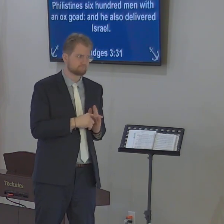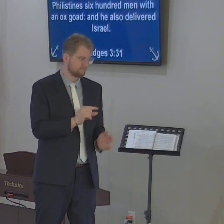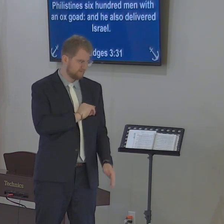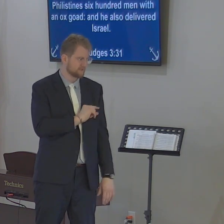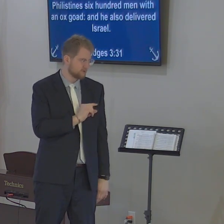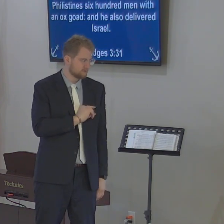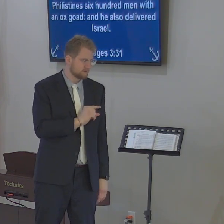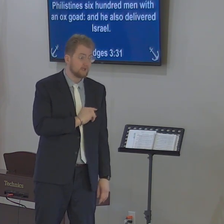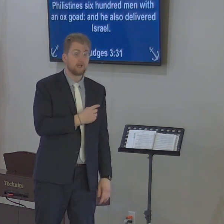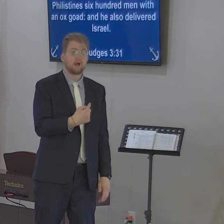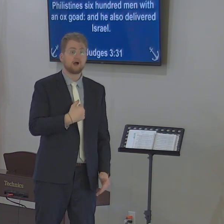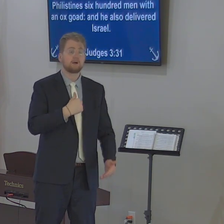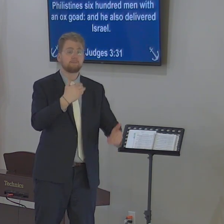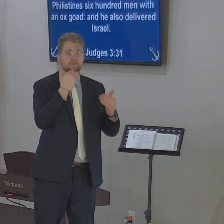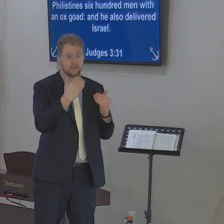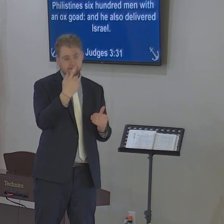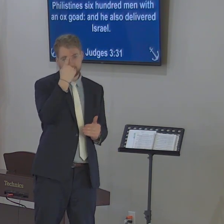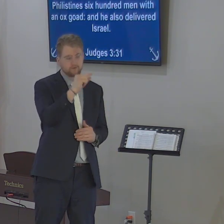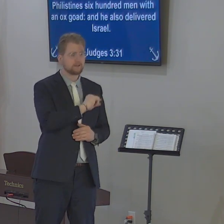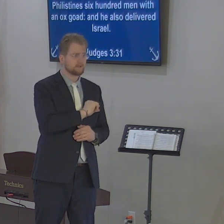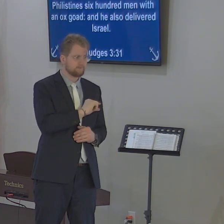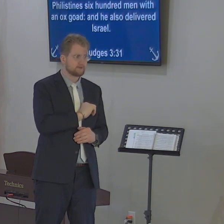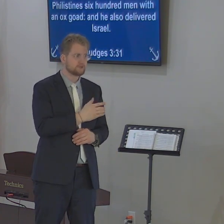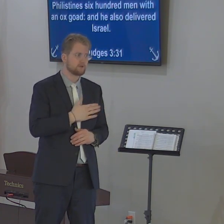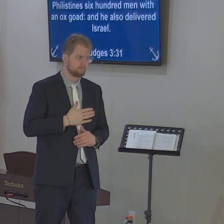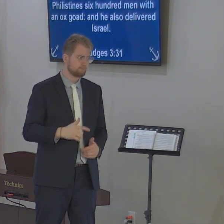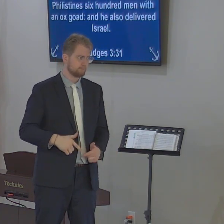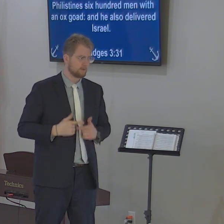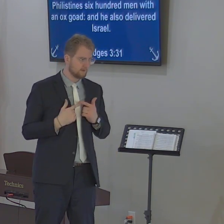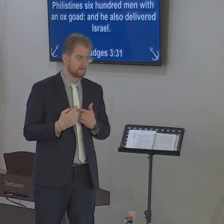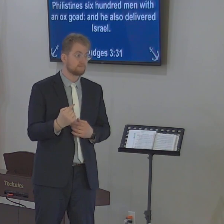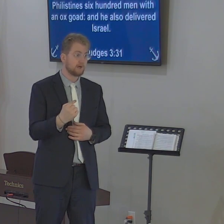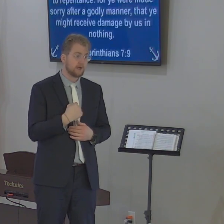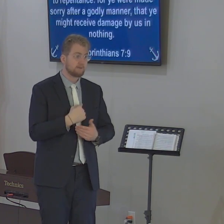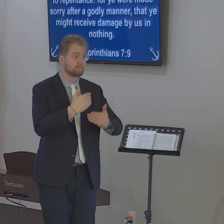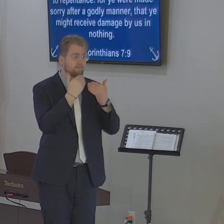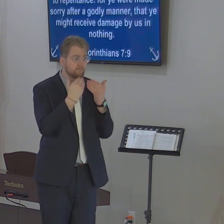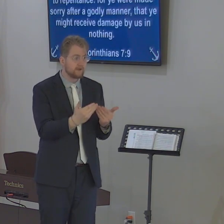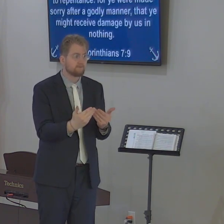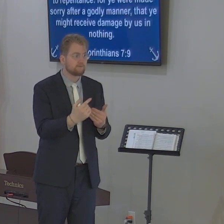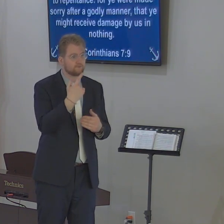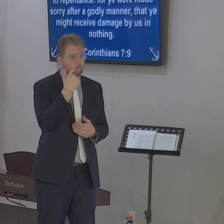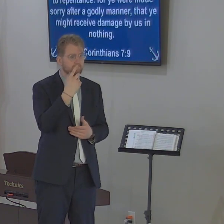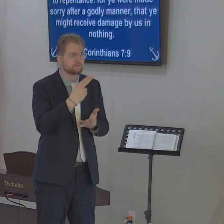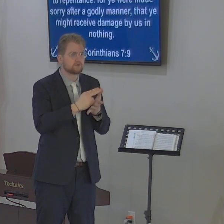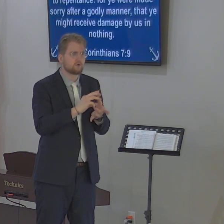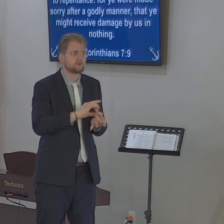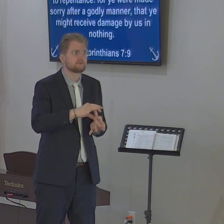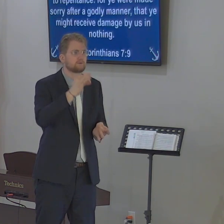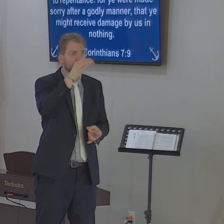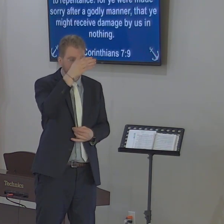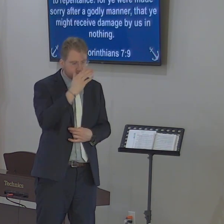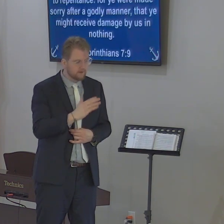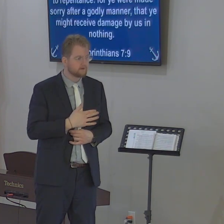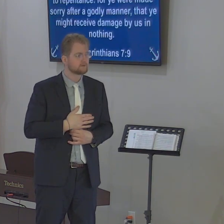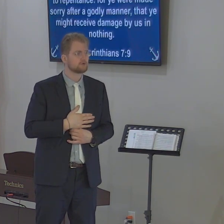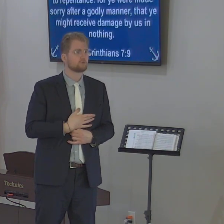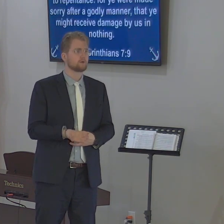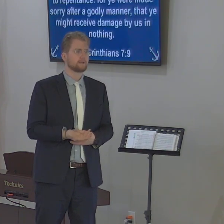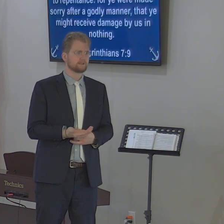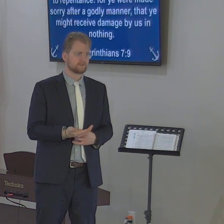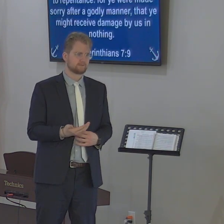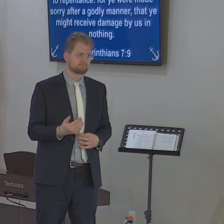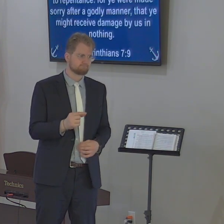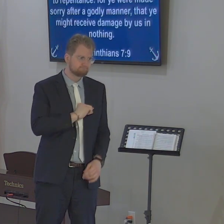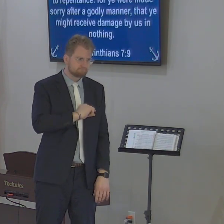I'm thankful for the conviction in my life. I'm thankful that the Holy Spirit of God is willing to prod at me